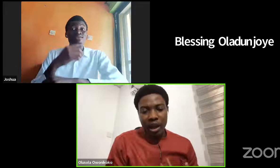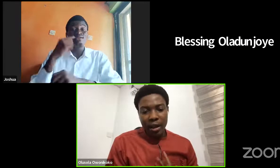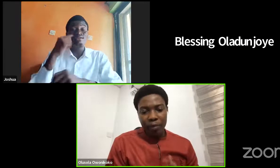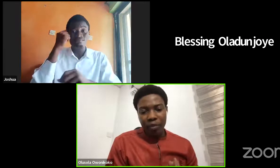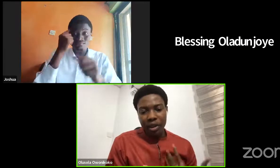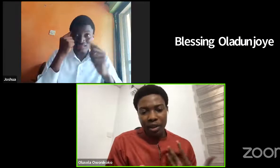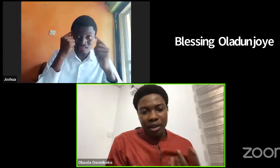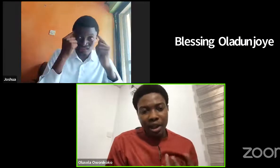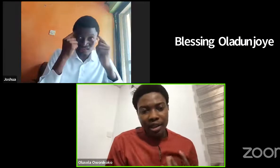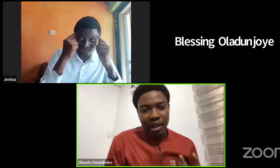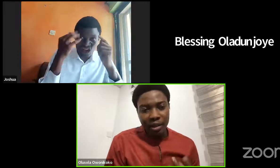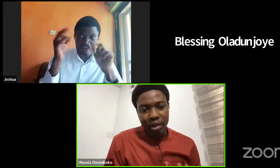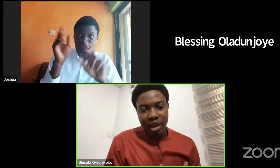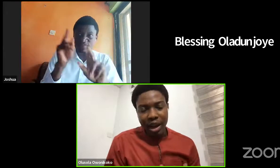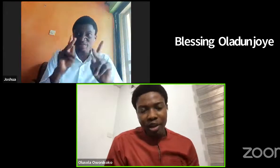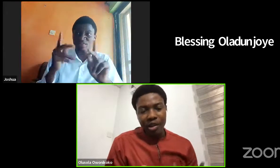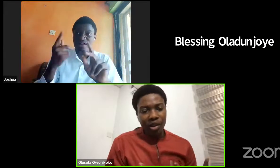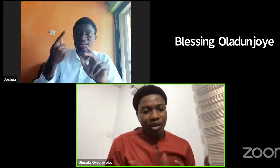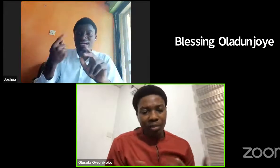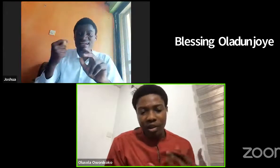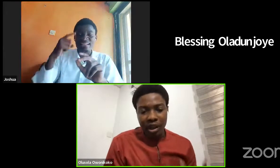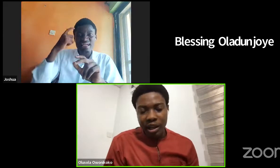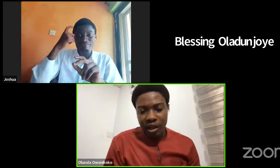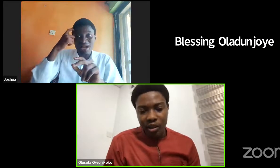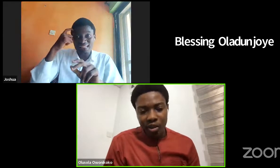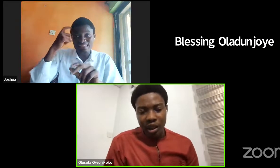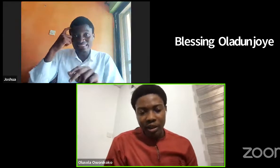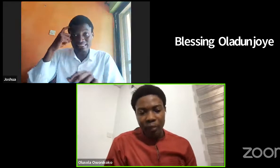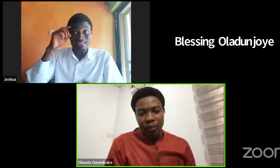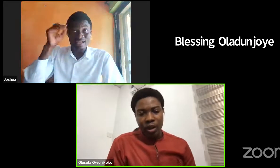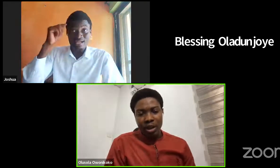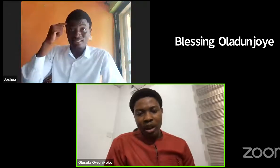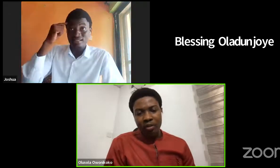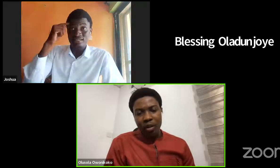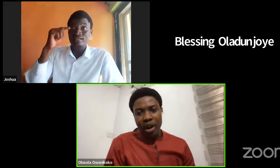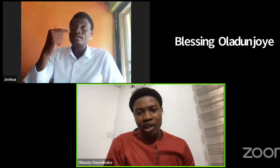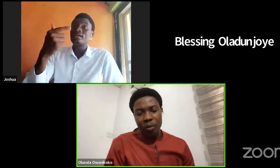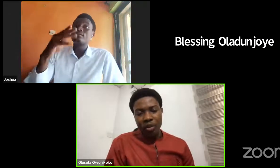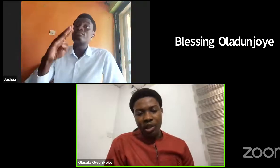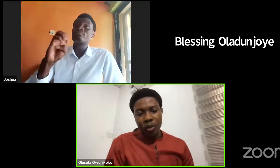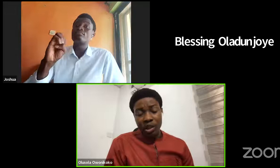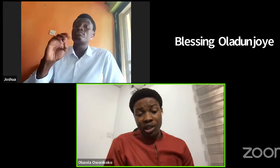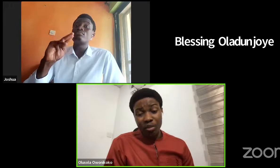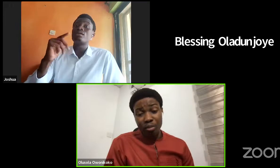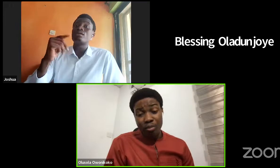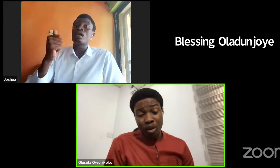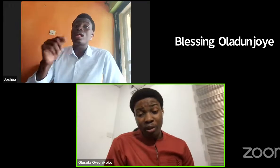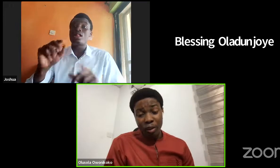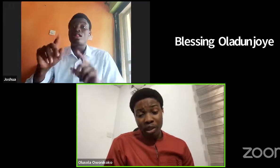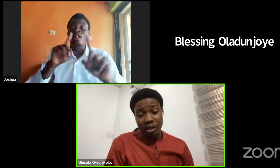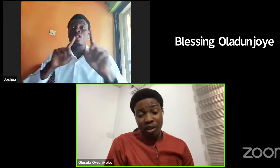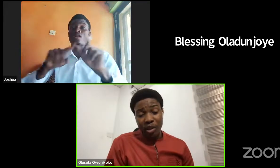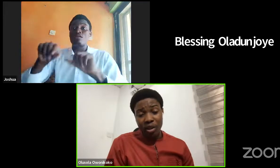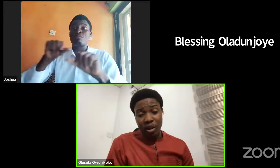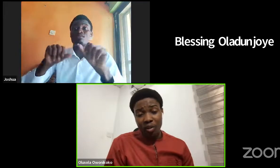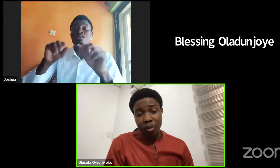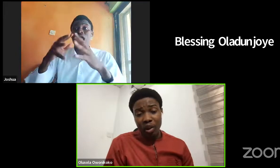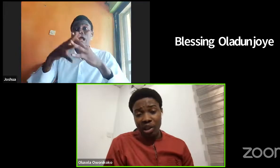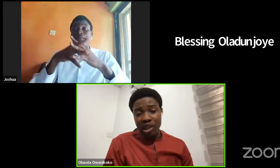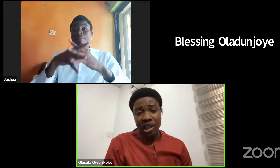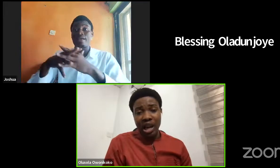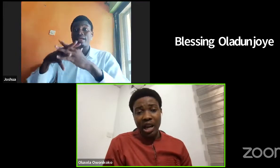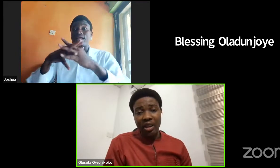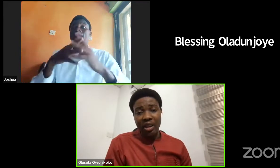So I think Benga mentioned America and the UK. And from my experience, what is even more important beyond all